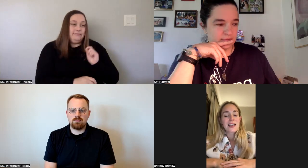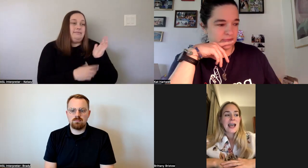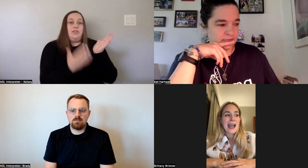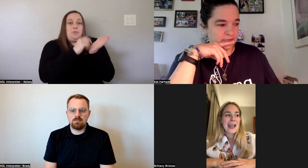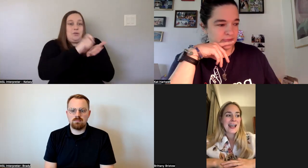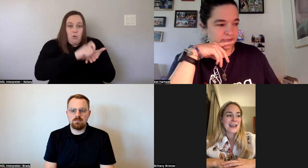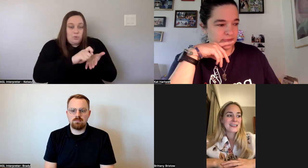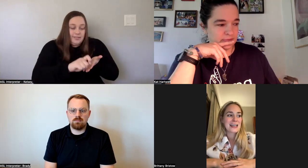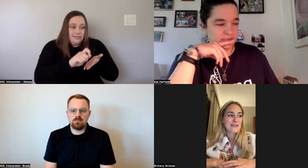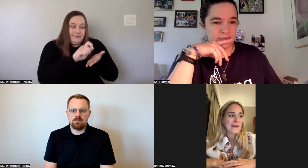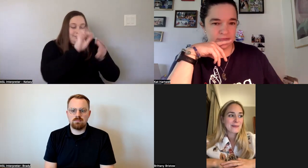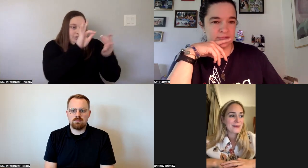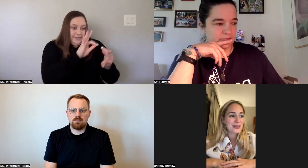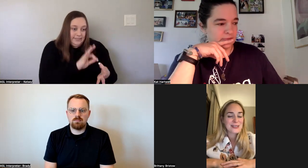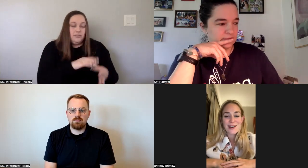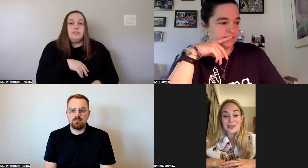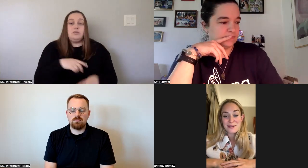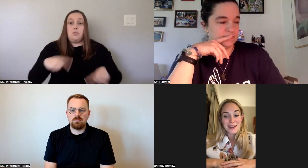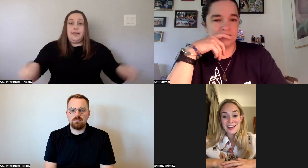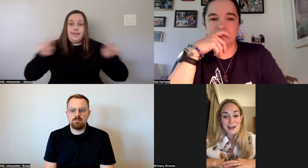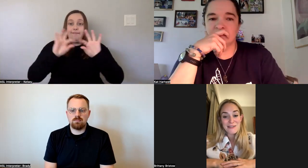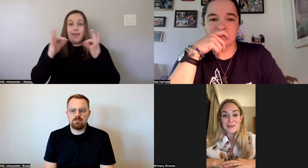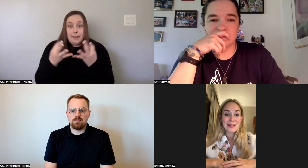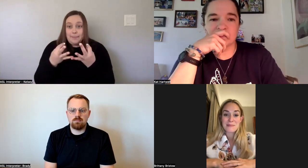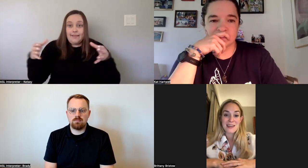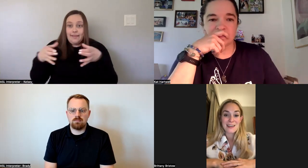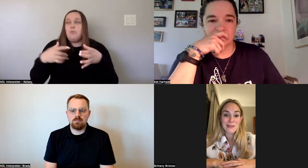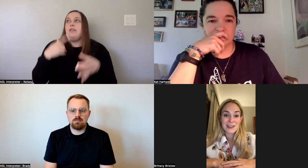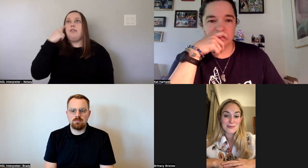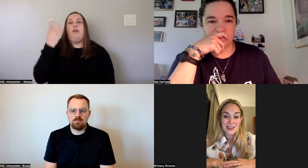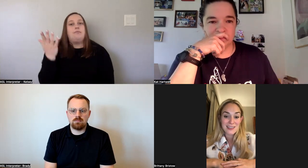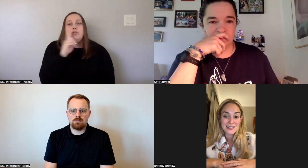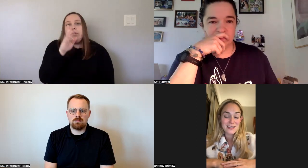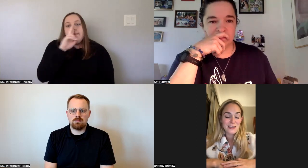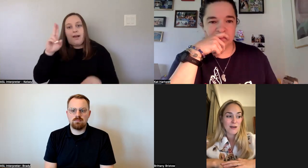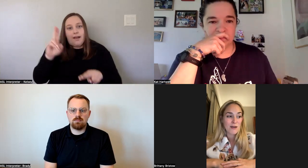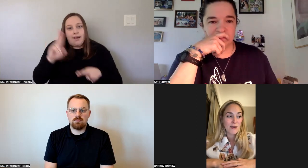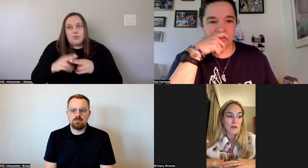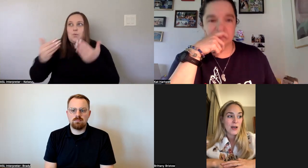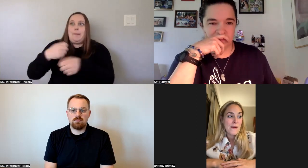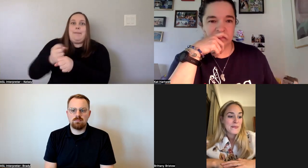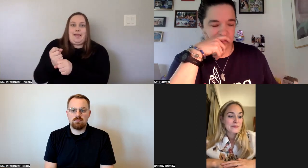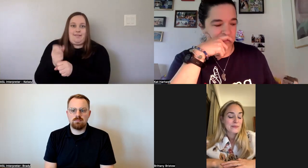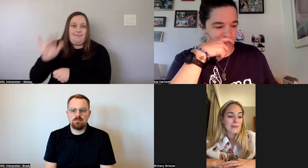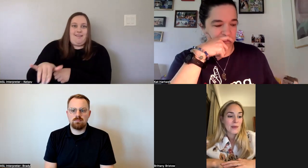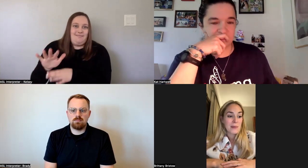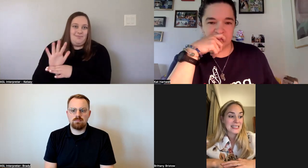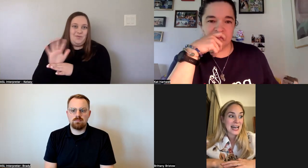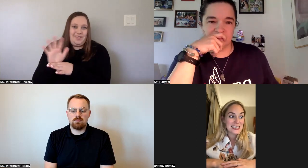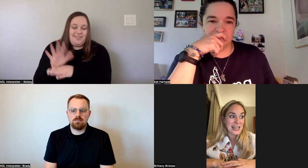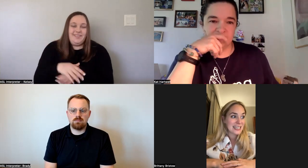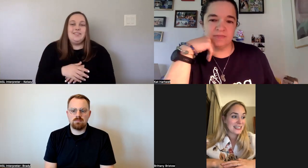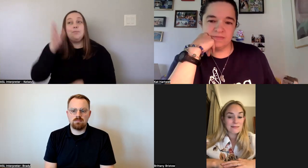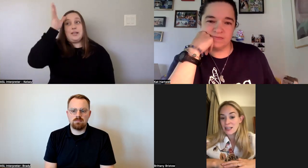things. And as a family, we just thought, you know what, how fun would it be if we got to make this? So my